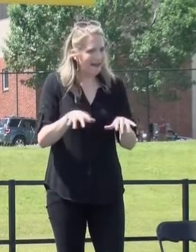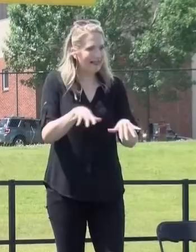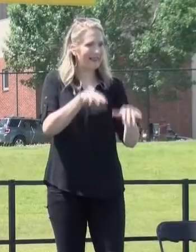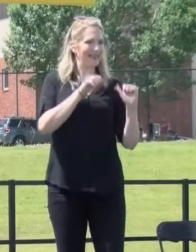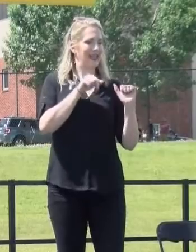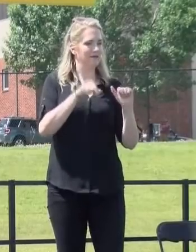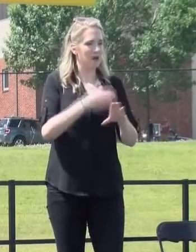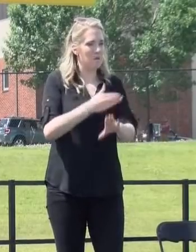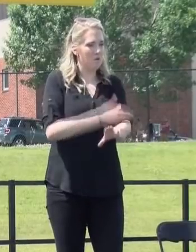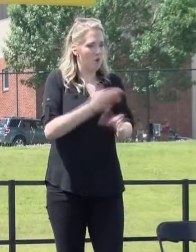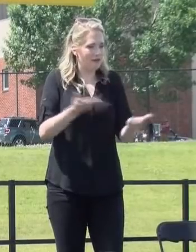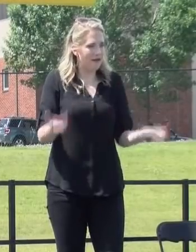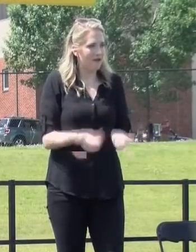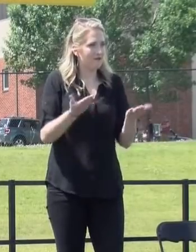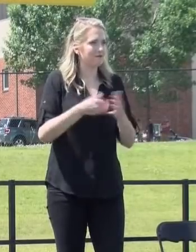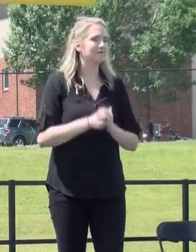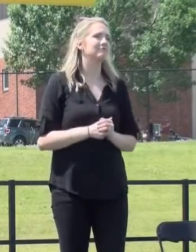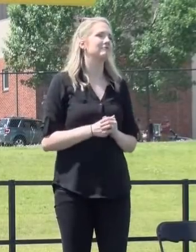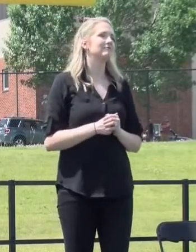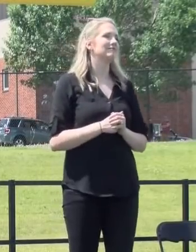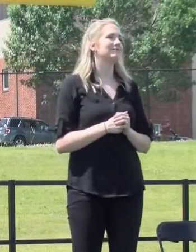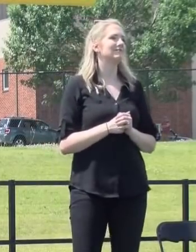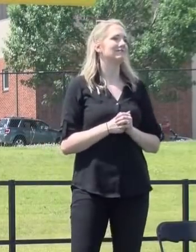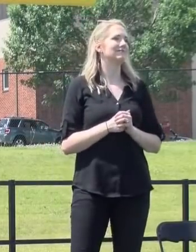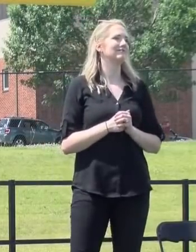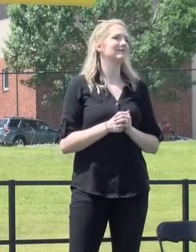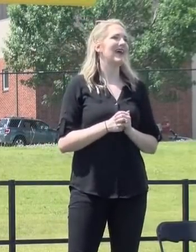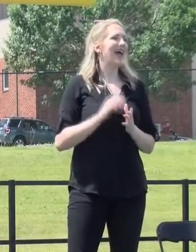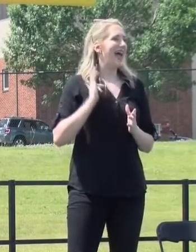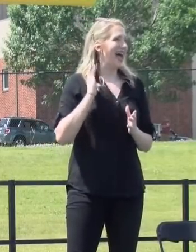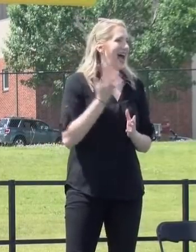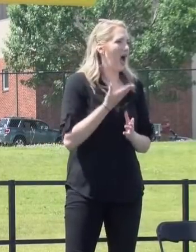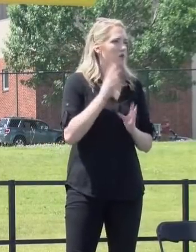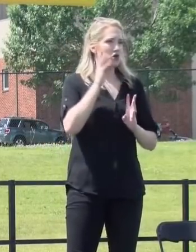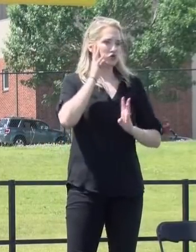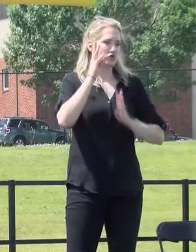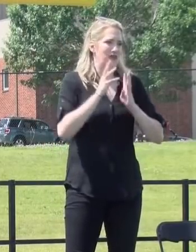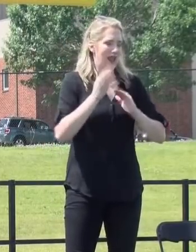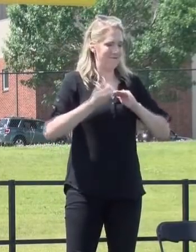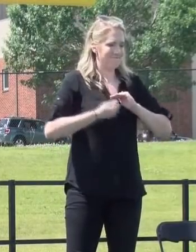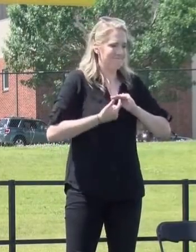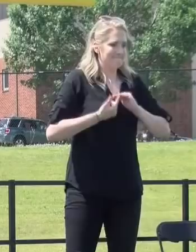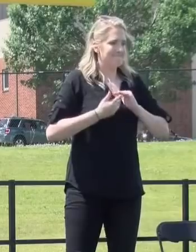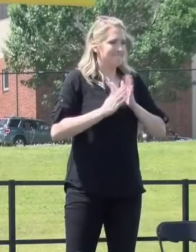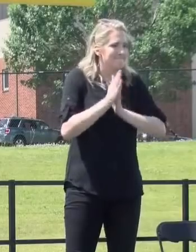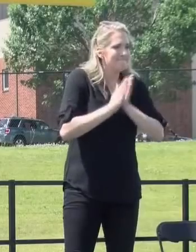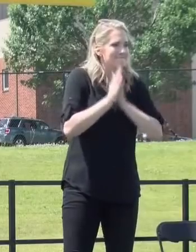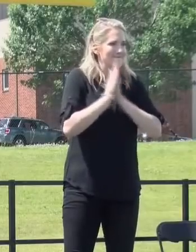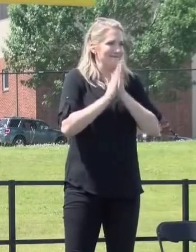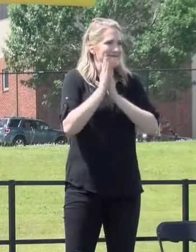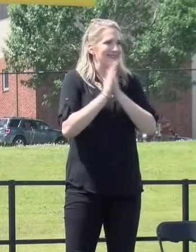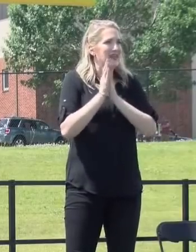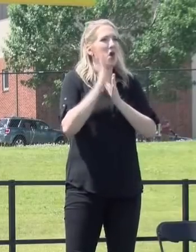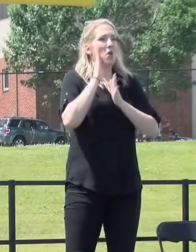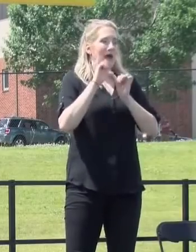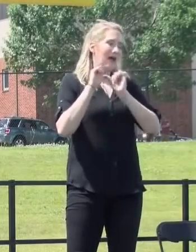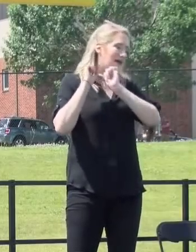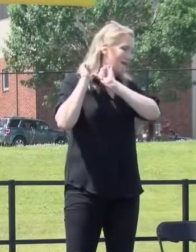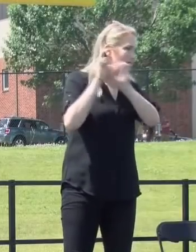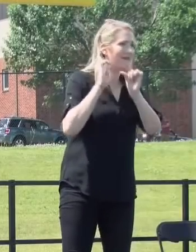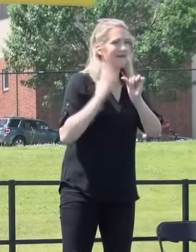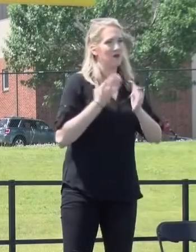it. The creative fires inside of us that got us here today will carry us through the rest of